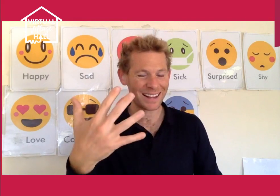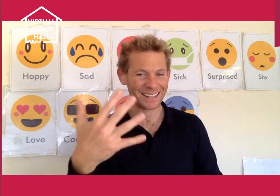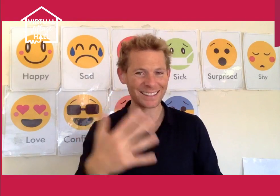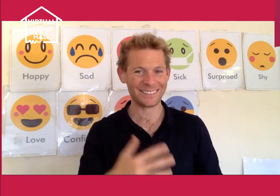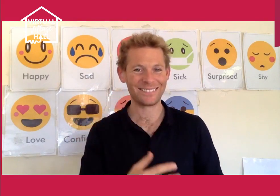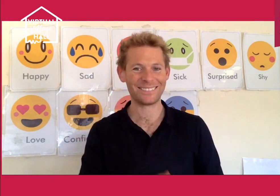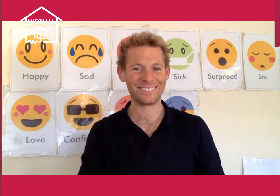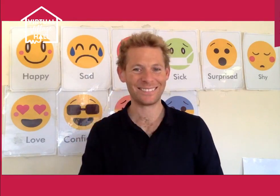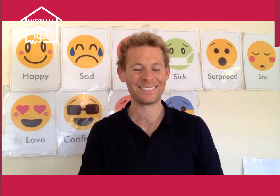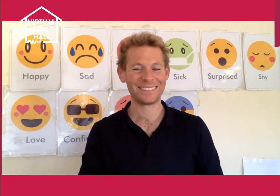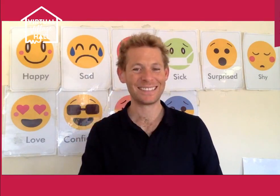Number five